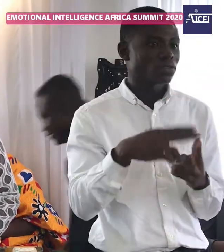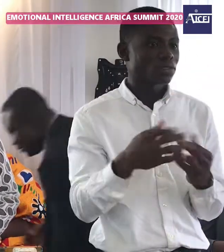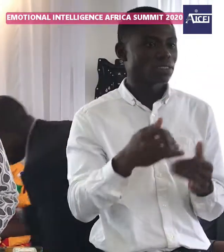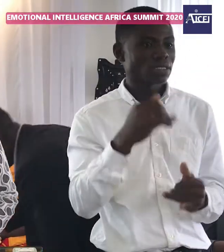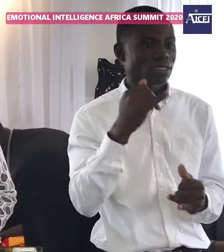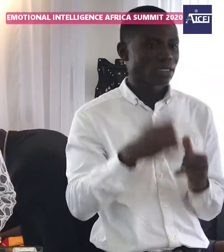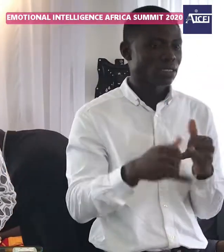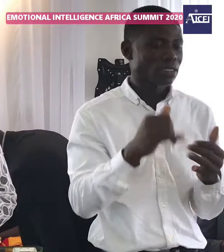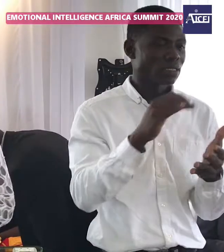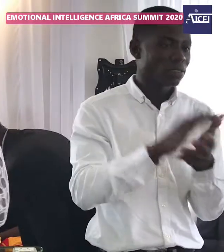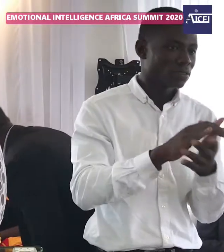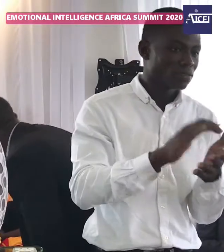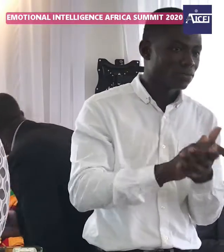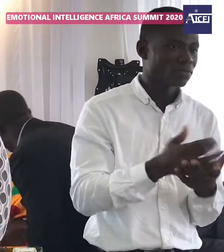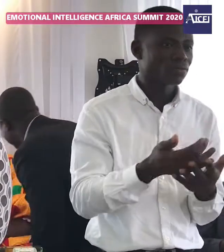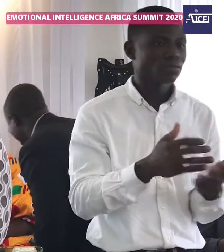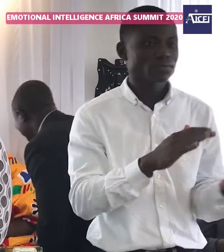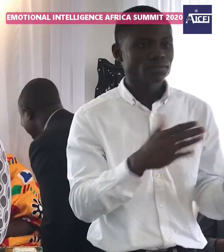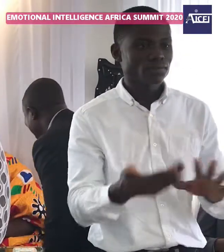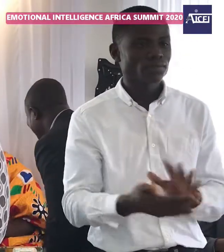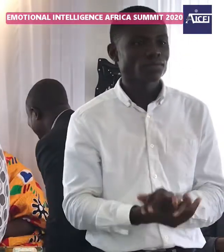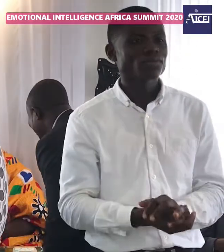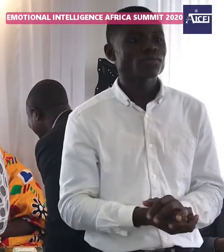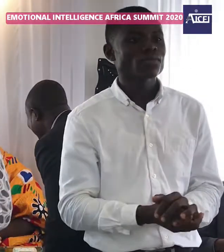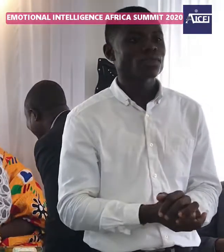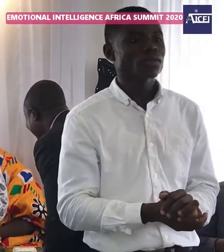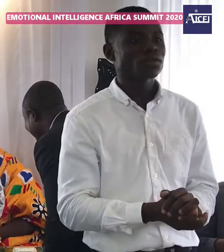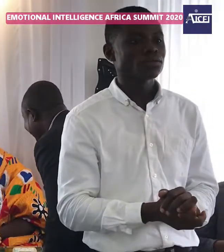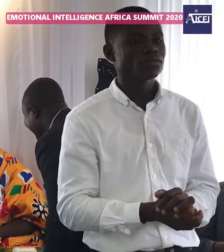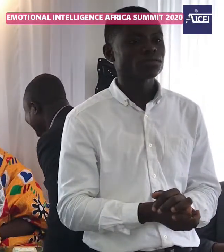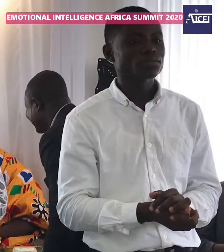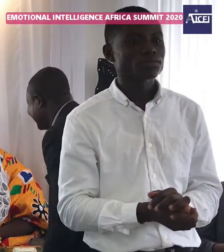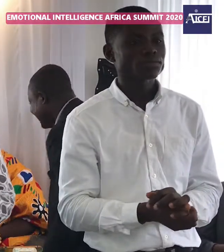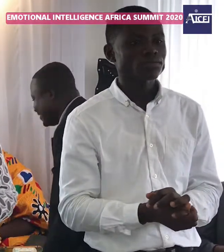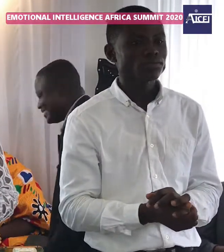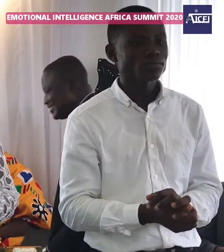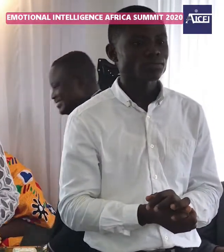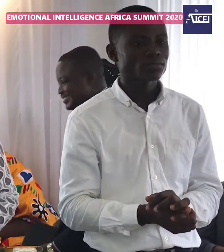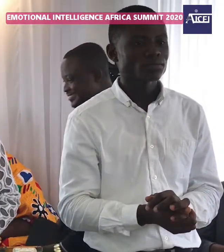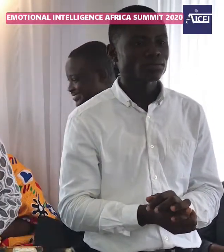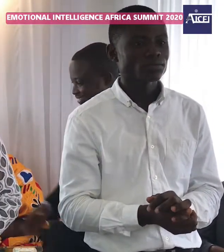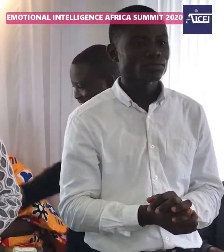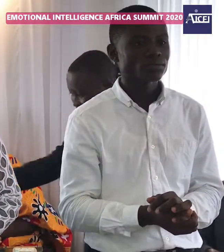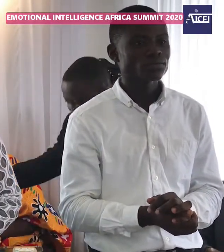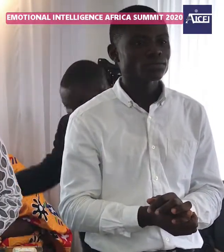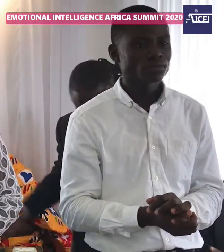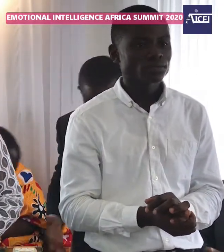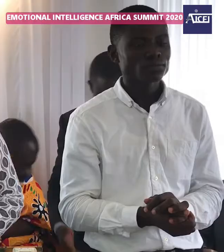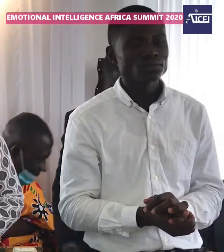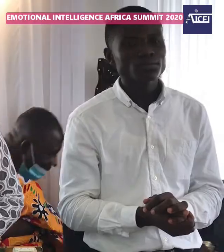death. The one that we don't want to talk about, right? Yeah, but it's part of the life cycle.